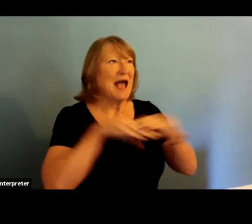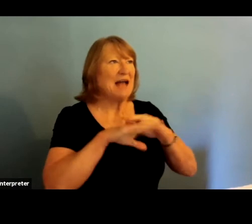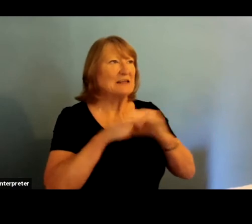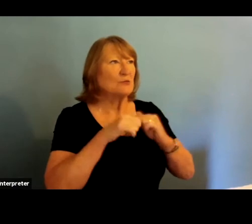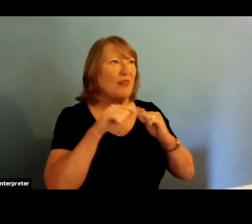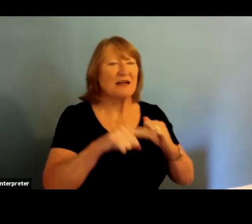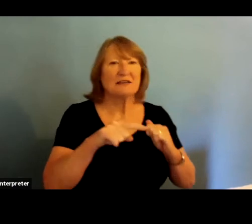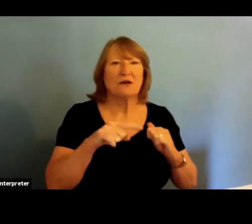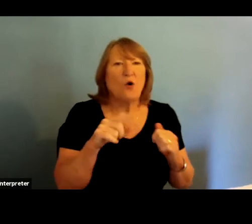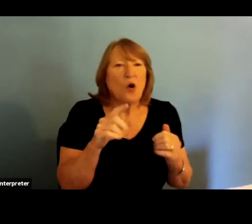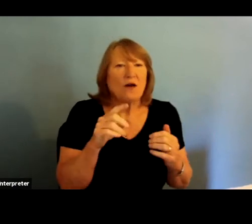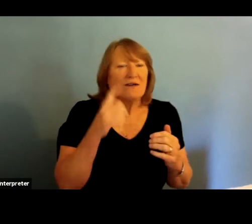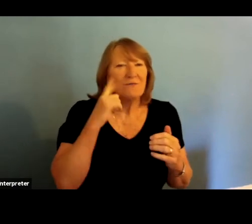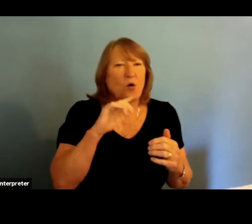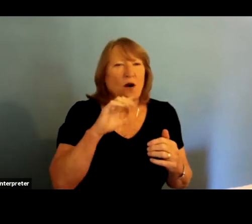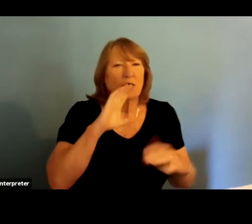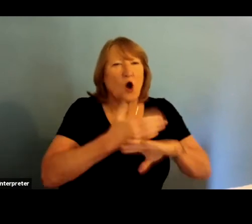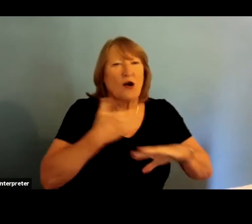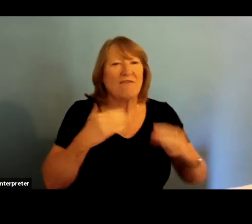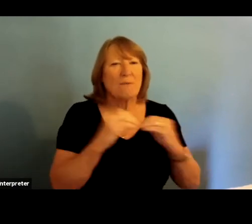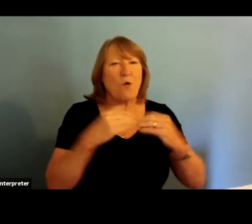this, to just give them that confidence.